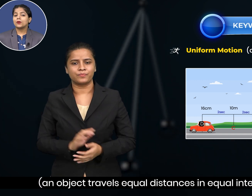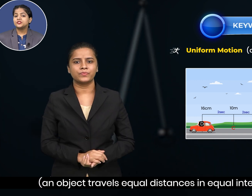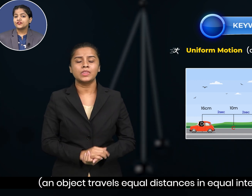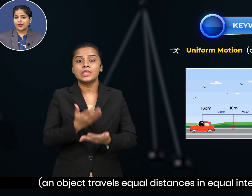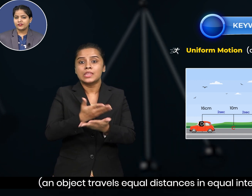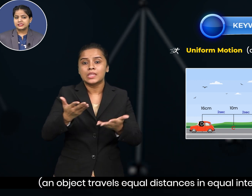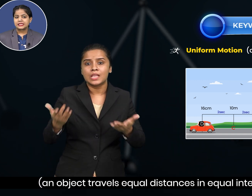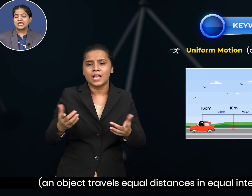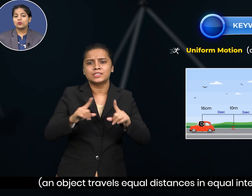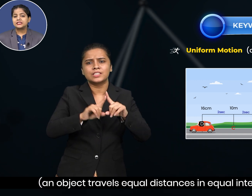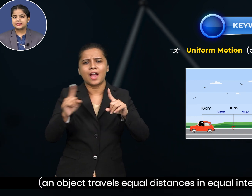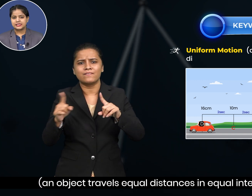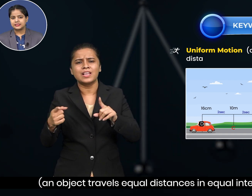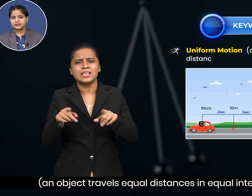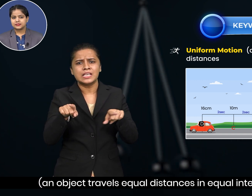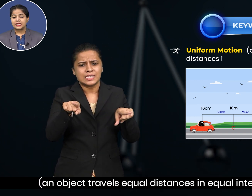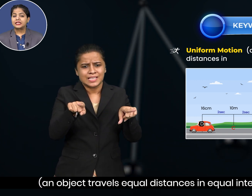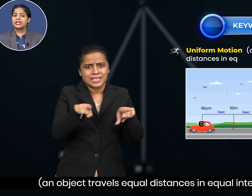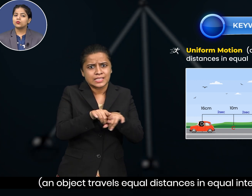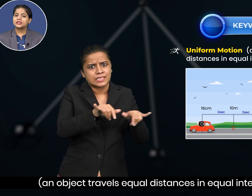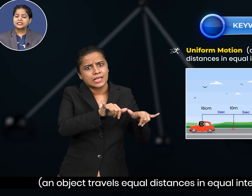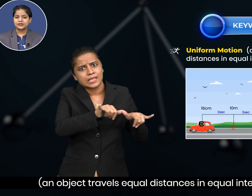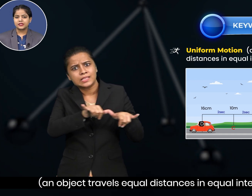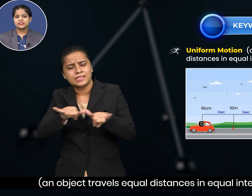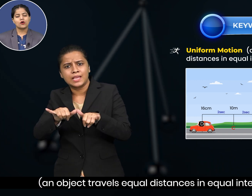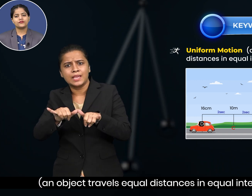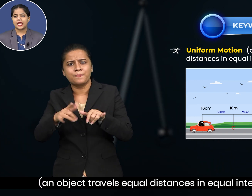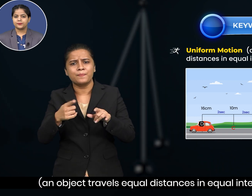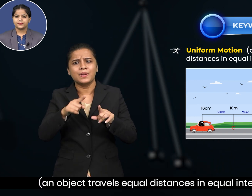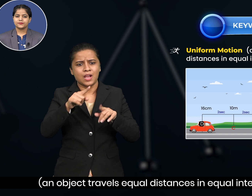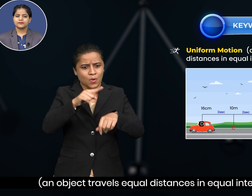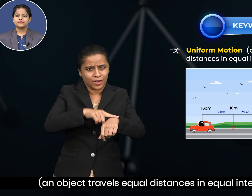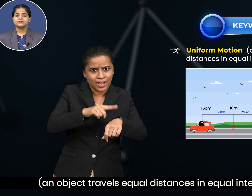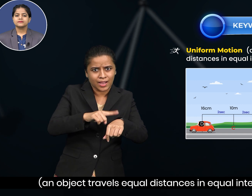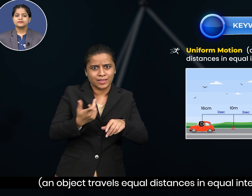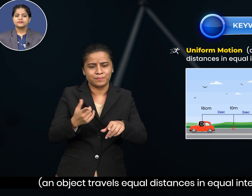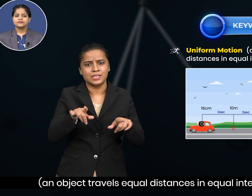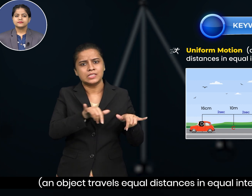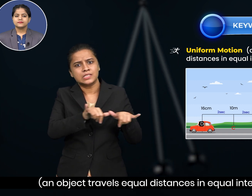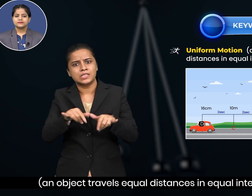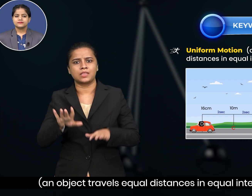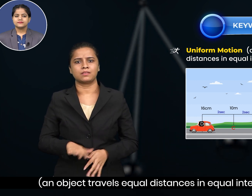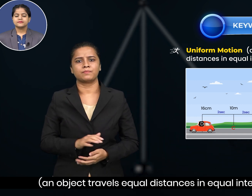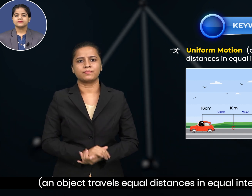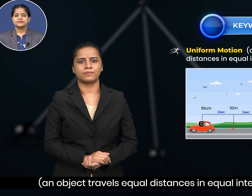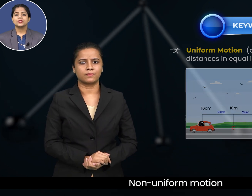an object travels equal distances in equal intervals of time.